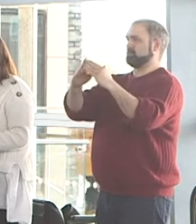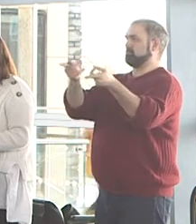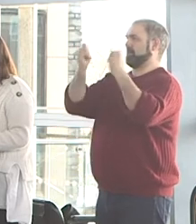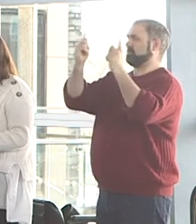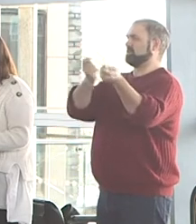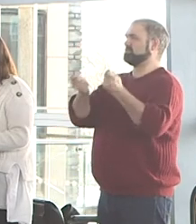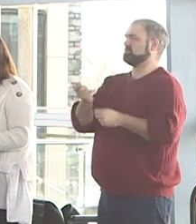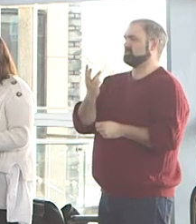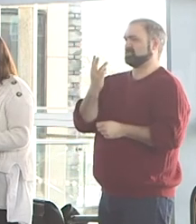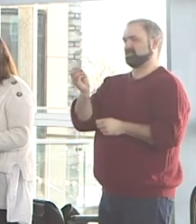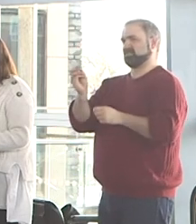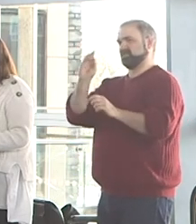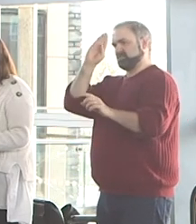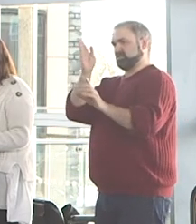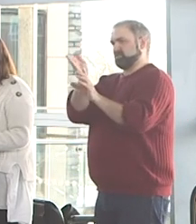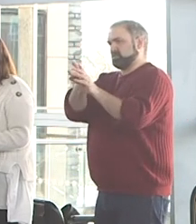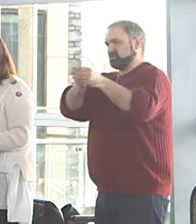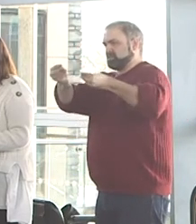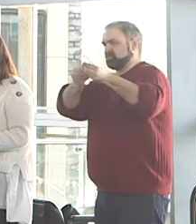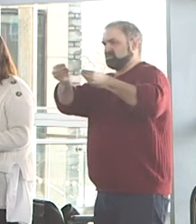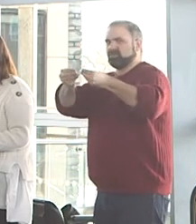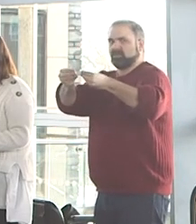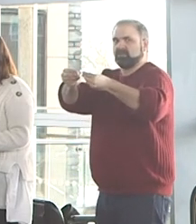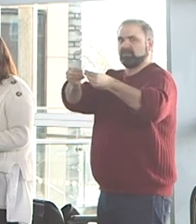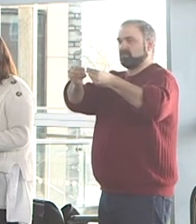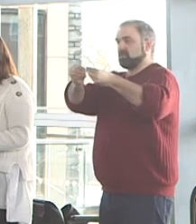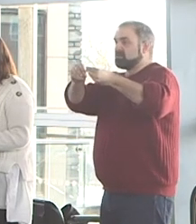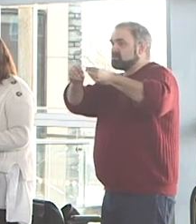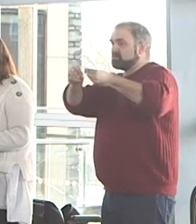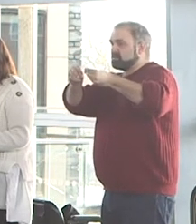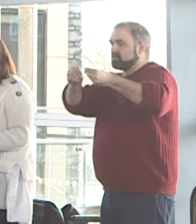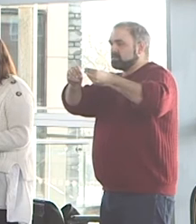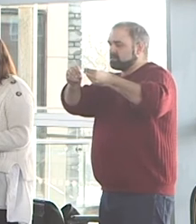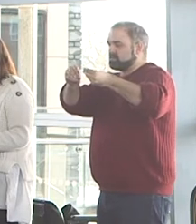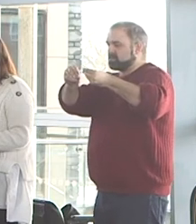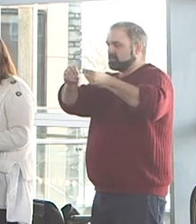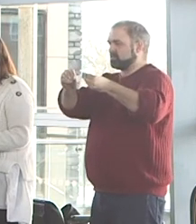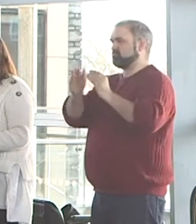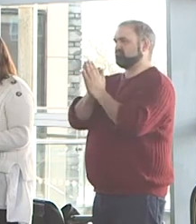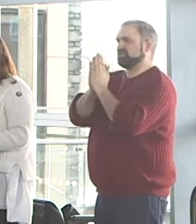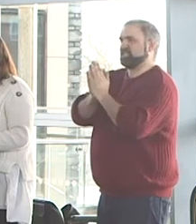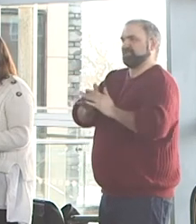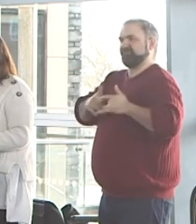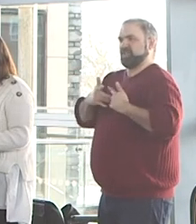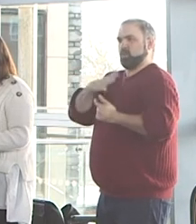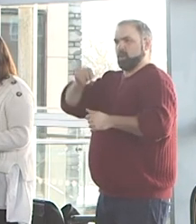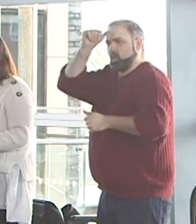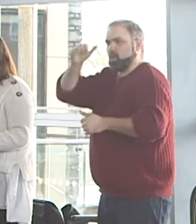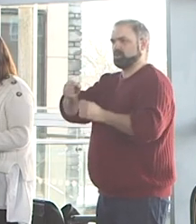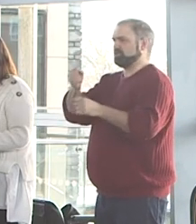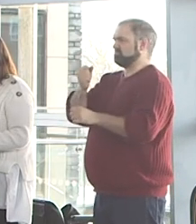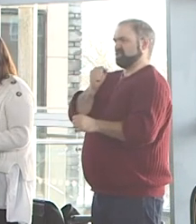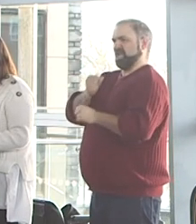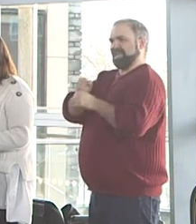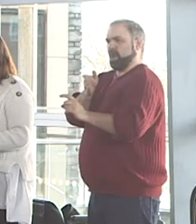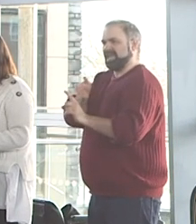appeared apathetic to sociocultural differences, variances of religious beliefs, sexual orientation, and gender